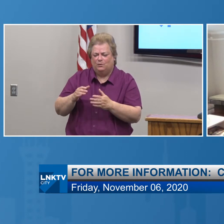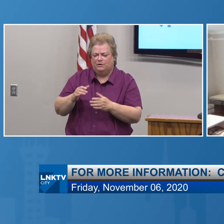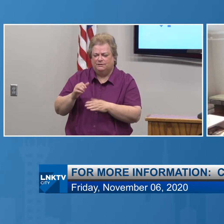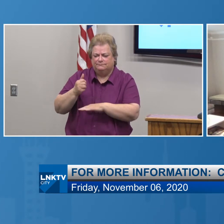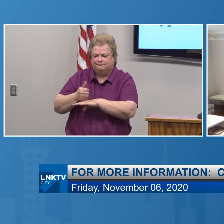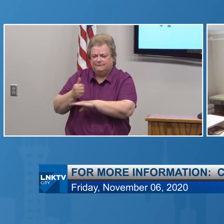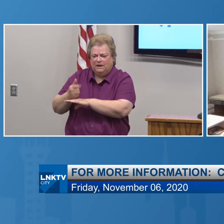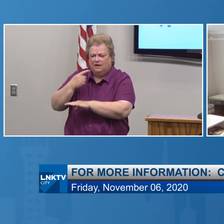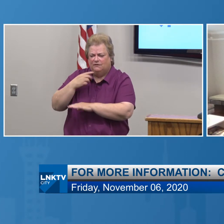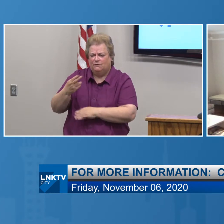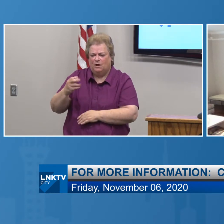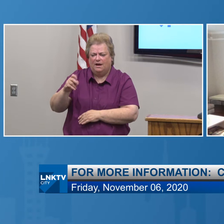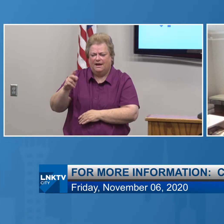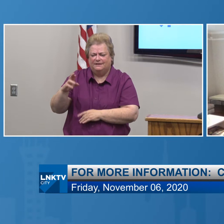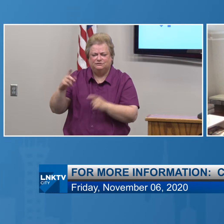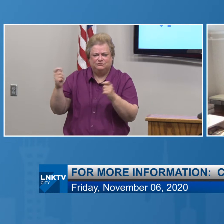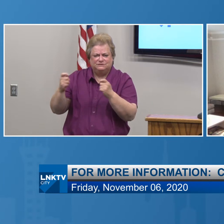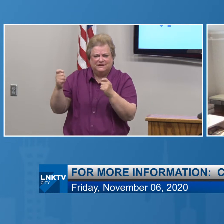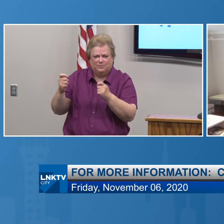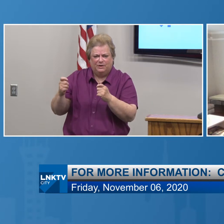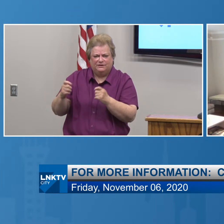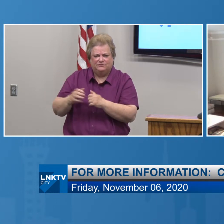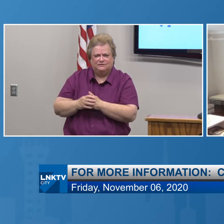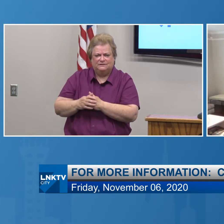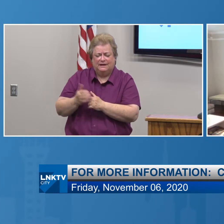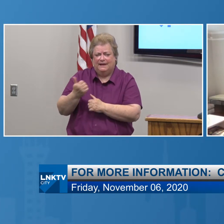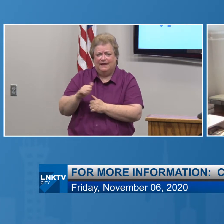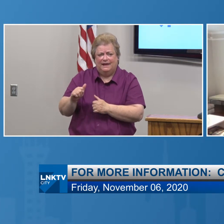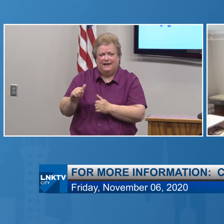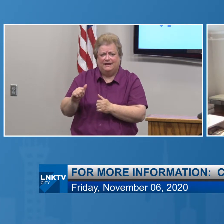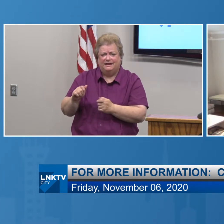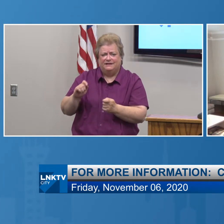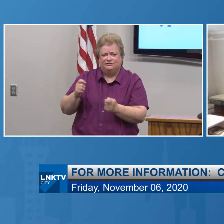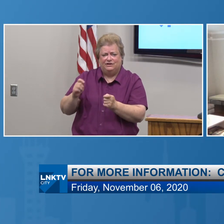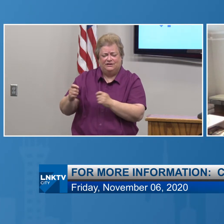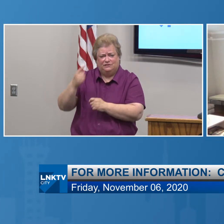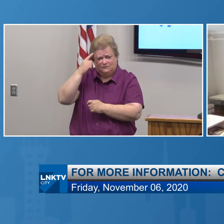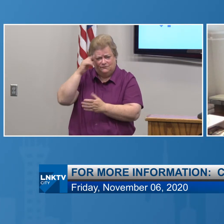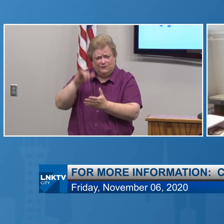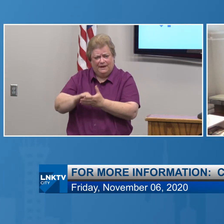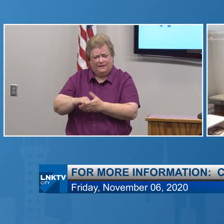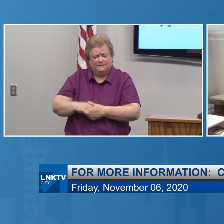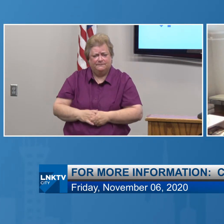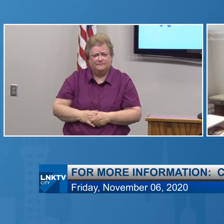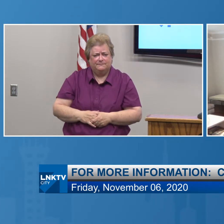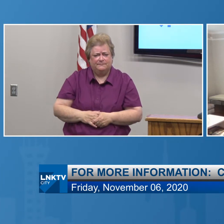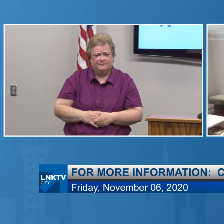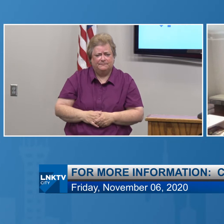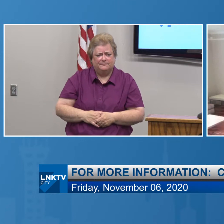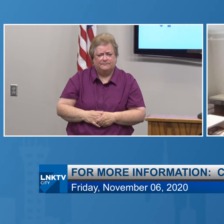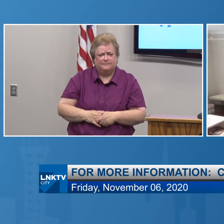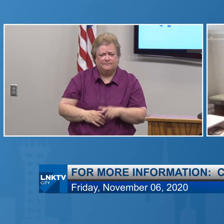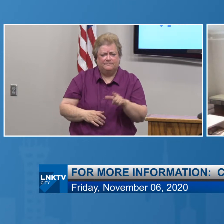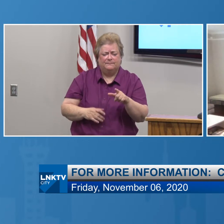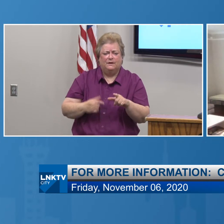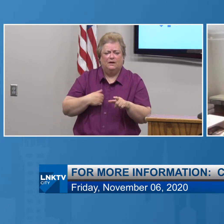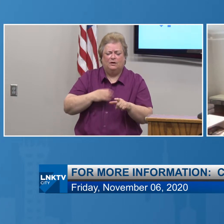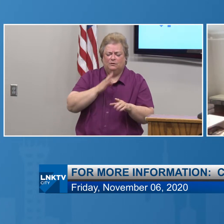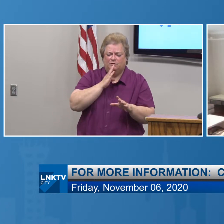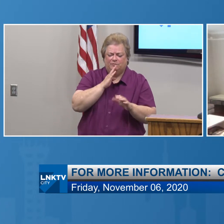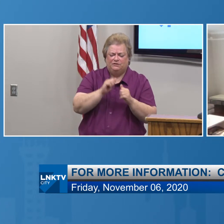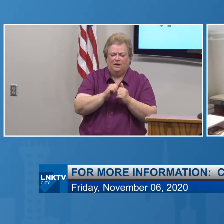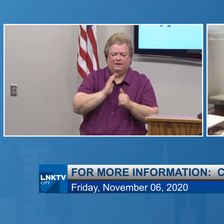celebrations coming up with this change to the wrist style? We've been in conversation with the cabinet. All of